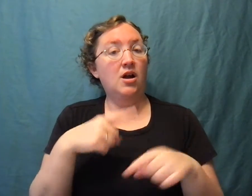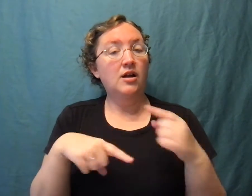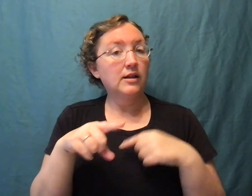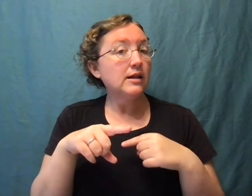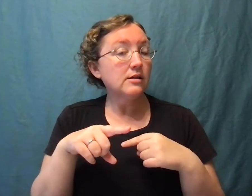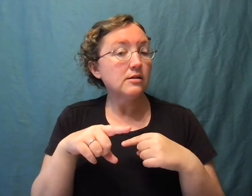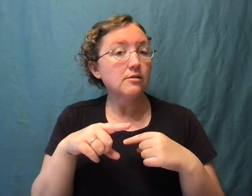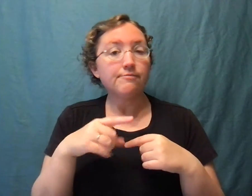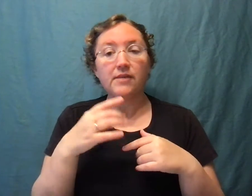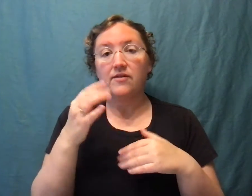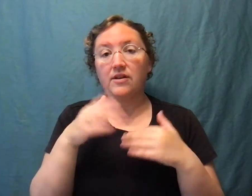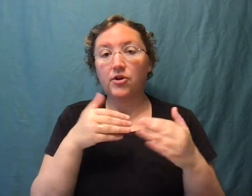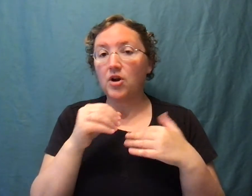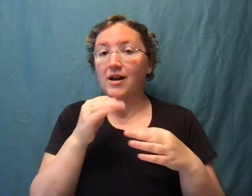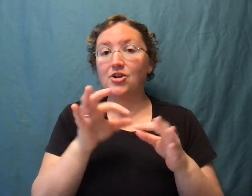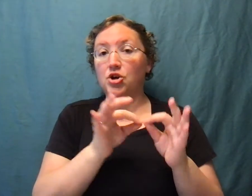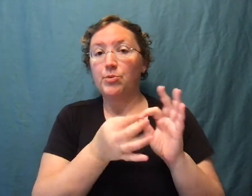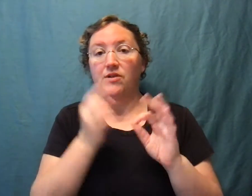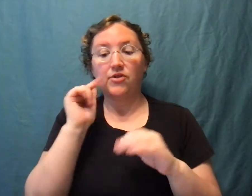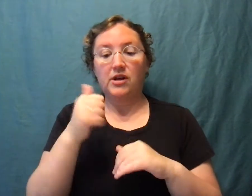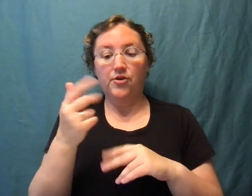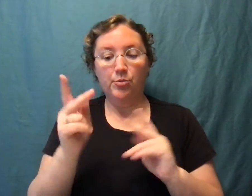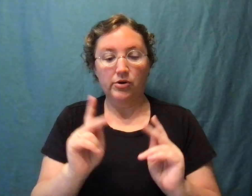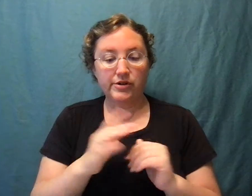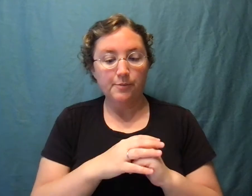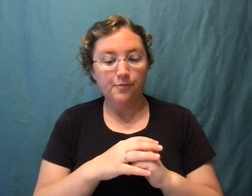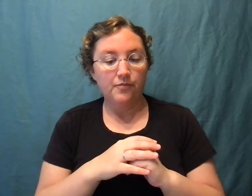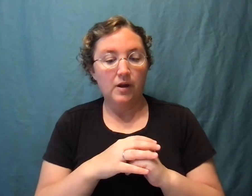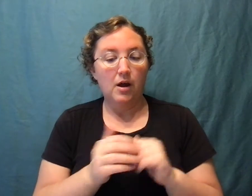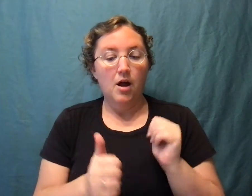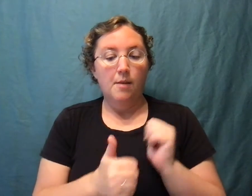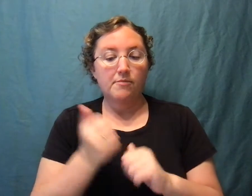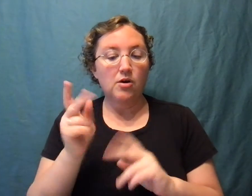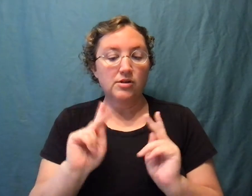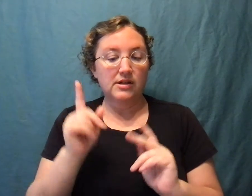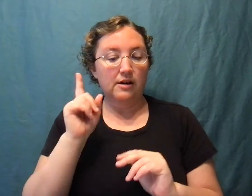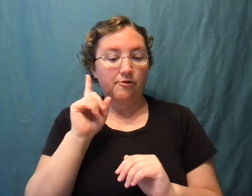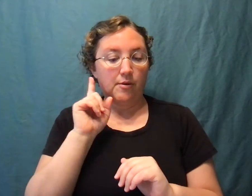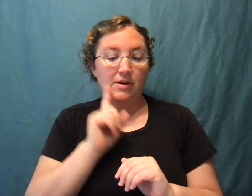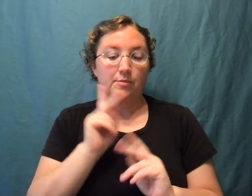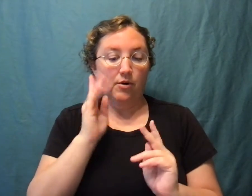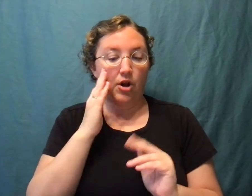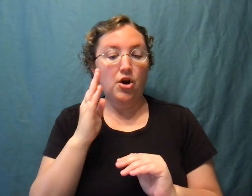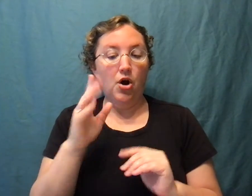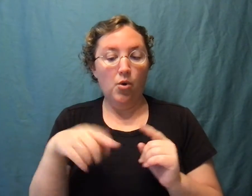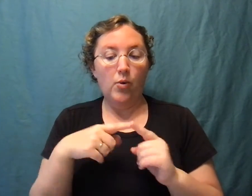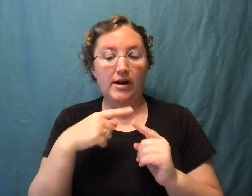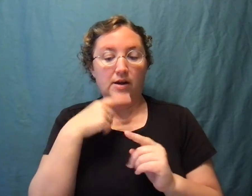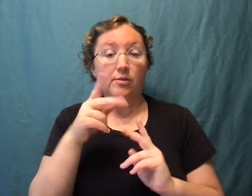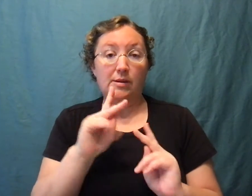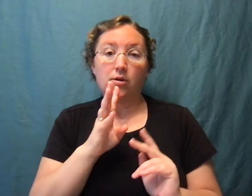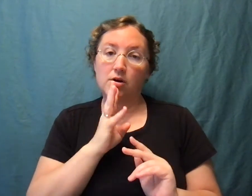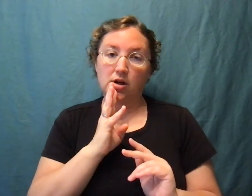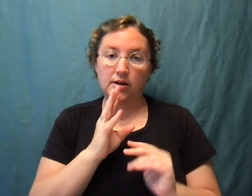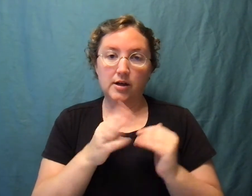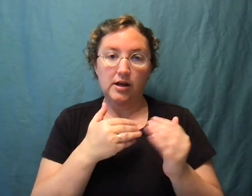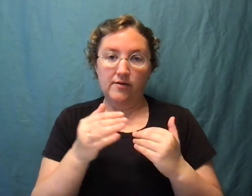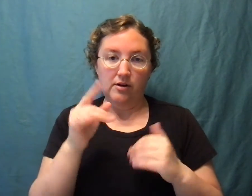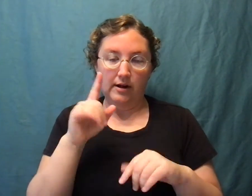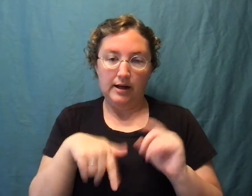at least, even if you're not interpreting for the other person. Most deaf people know when hearing people are talking, even though they can't